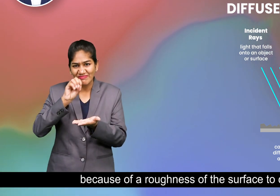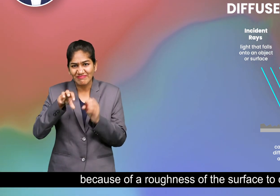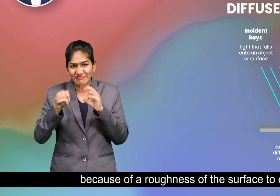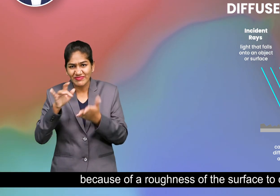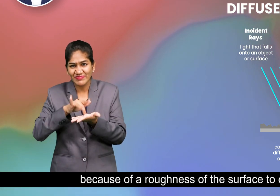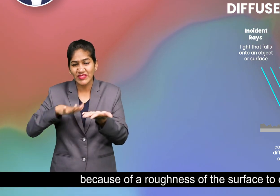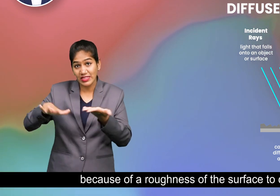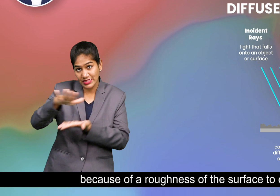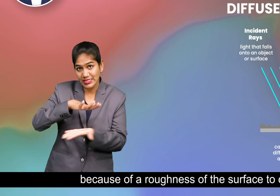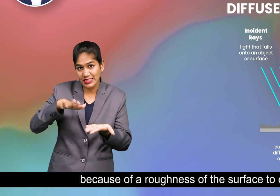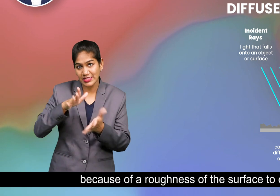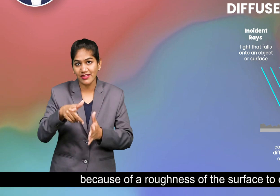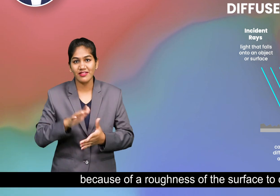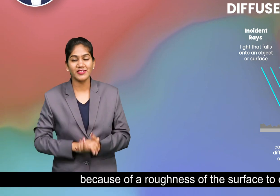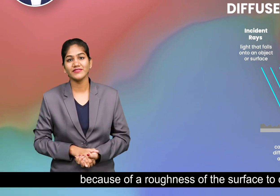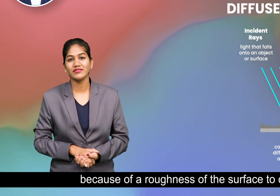surface.